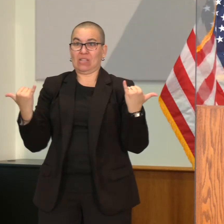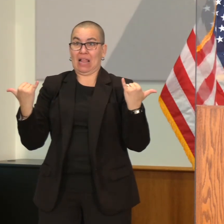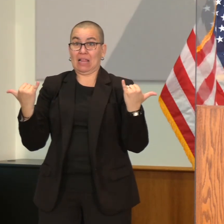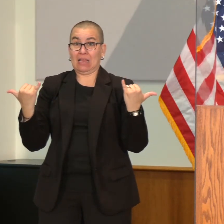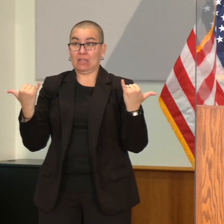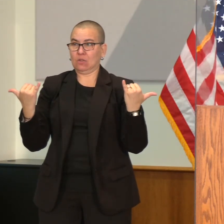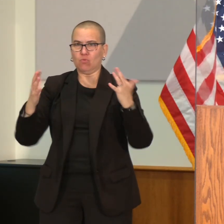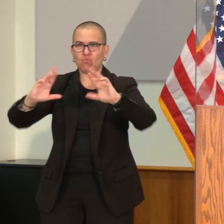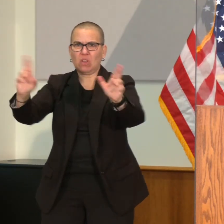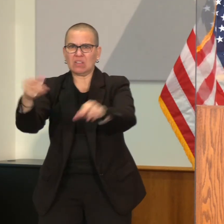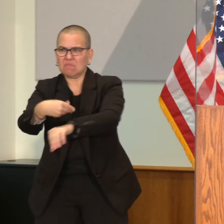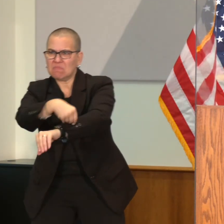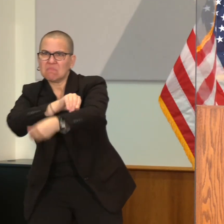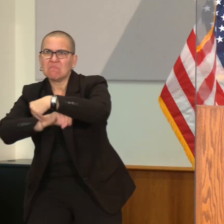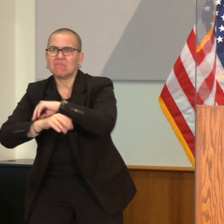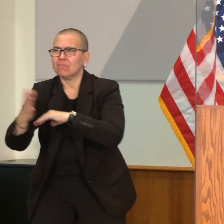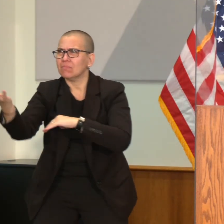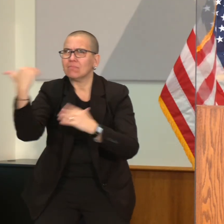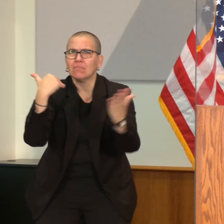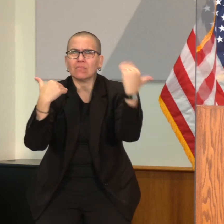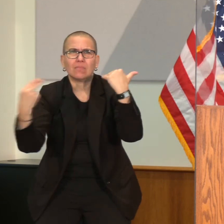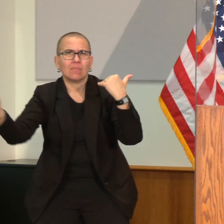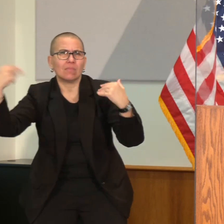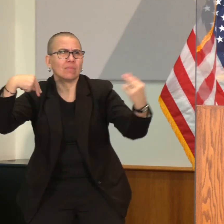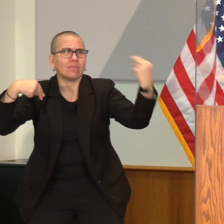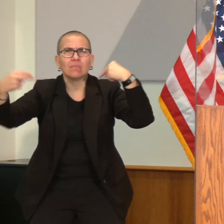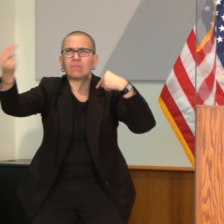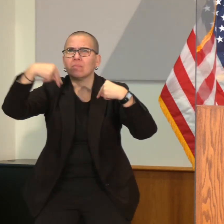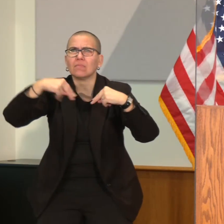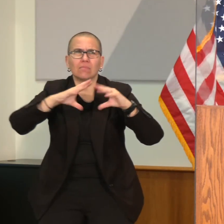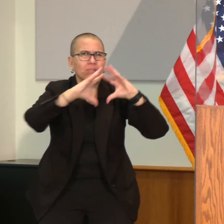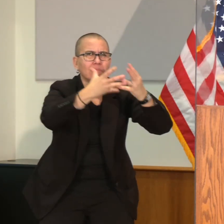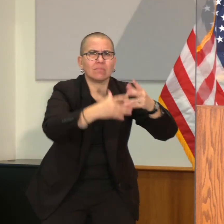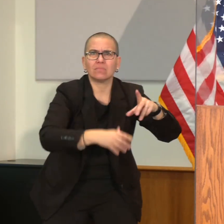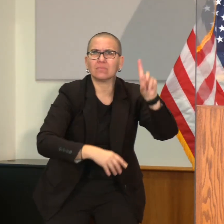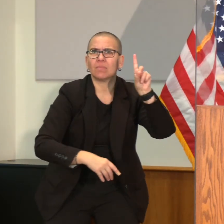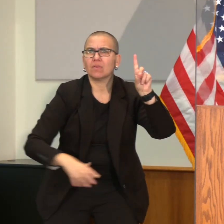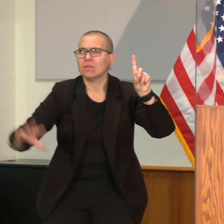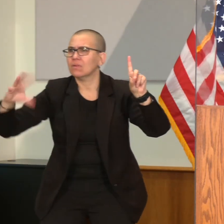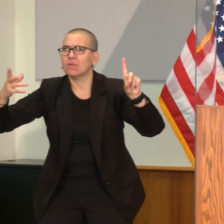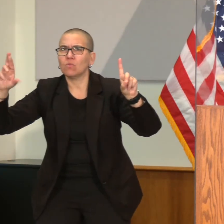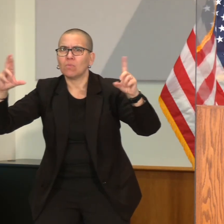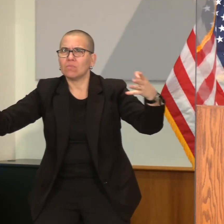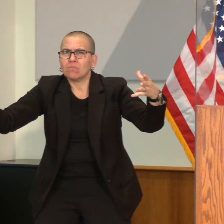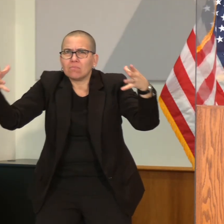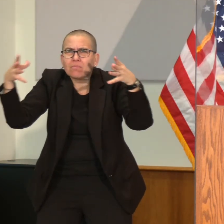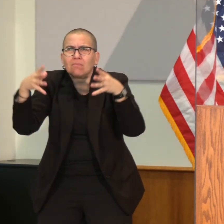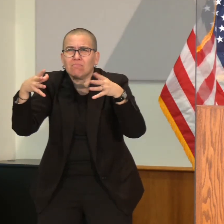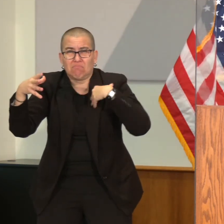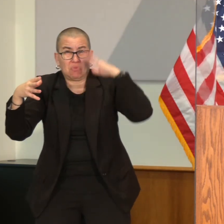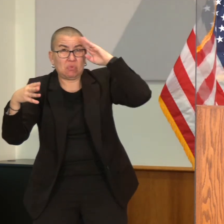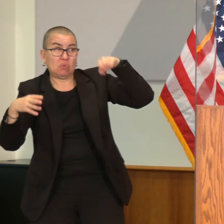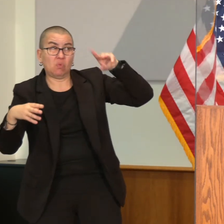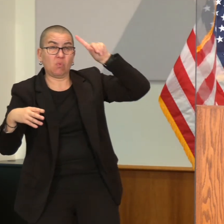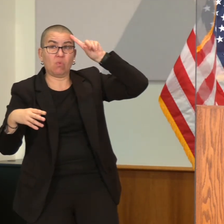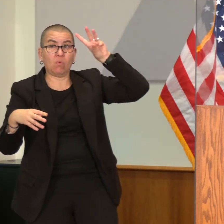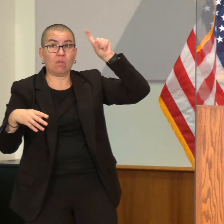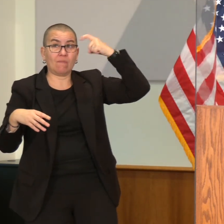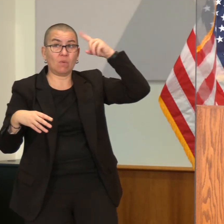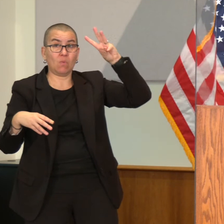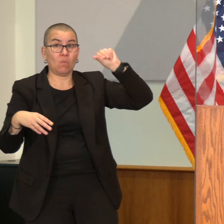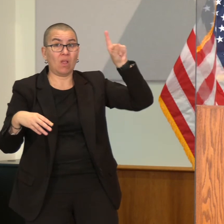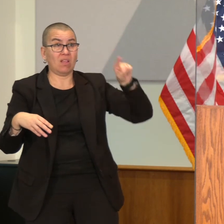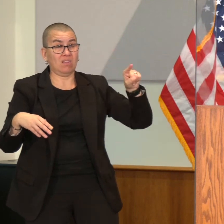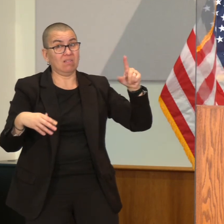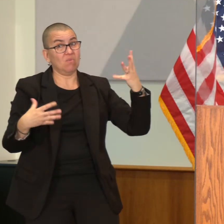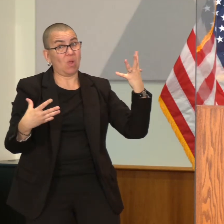with folks on all sides of the aisle to get this done, and I know that the governor is too. Ensuring that our police departments